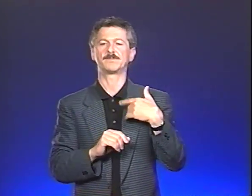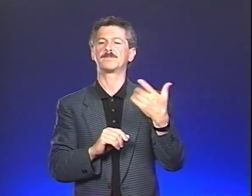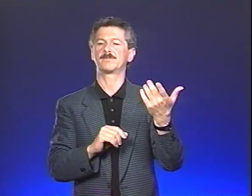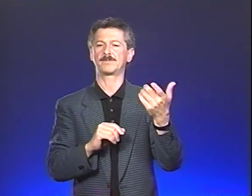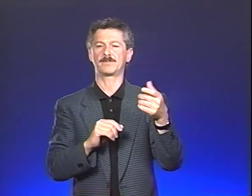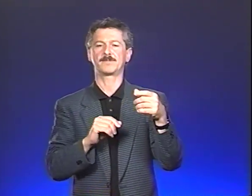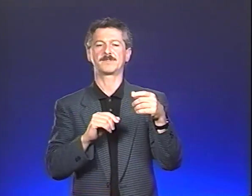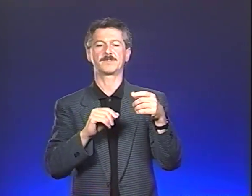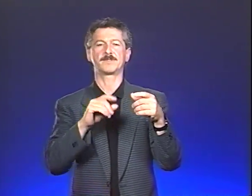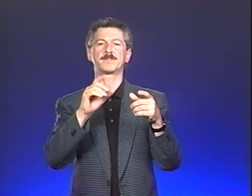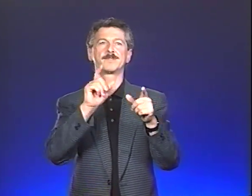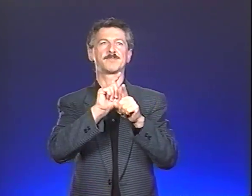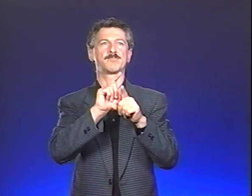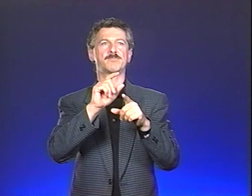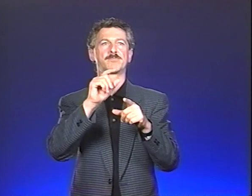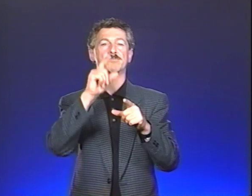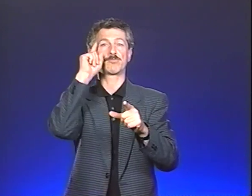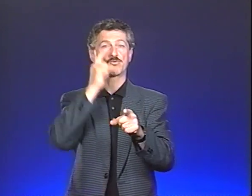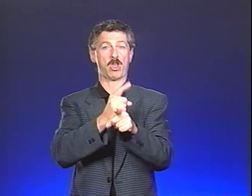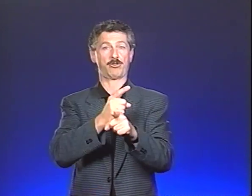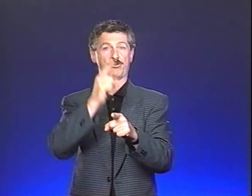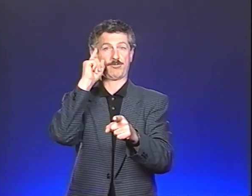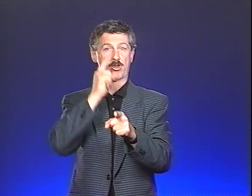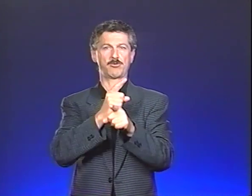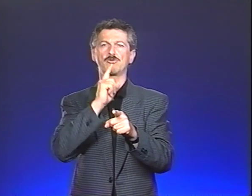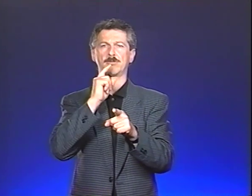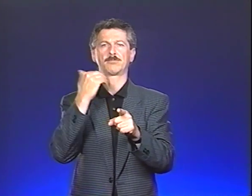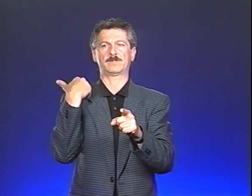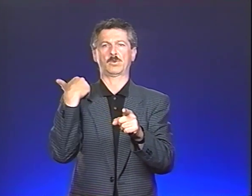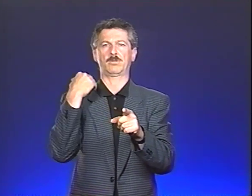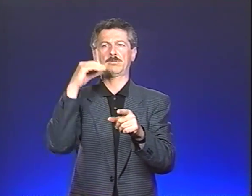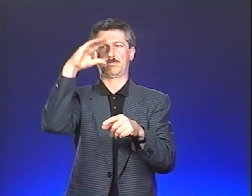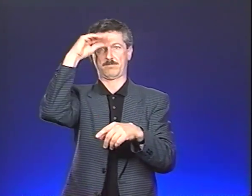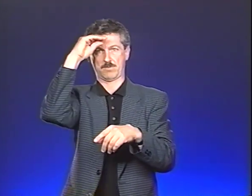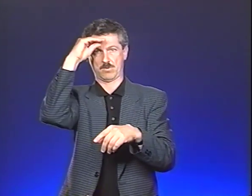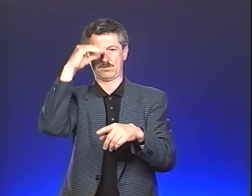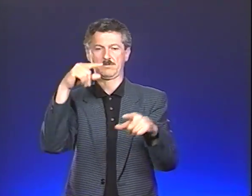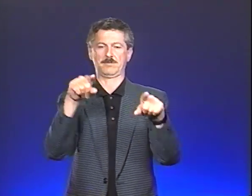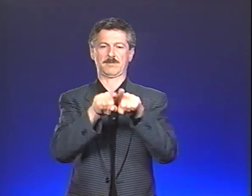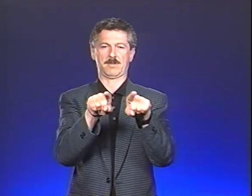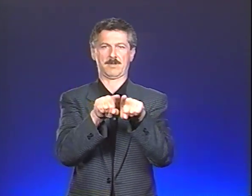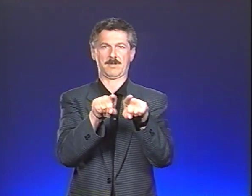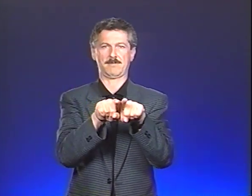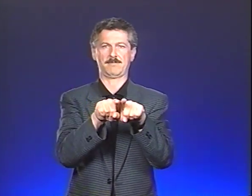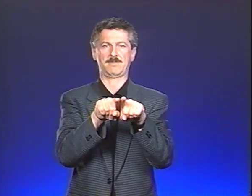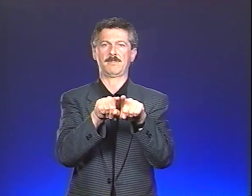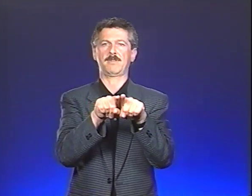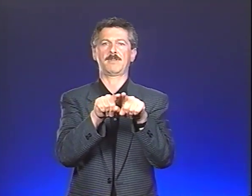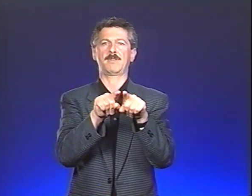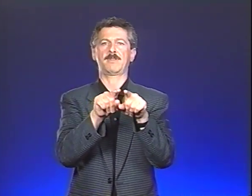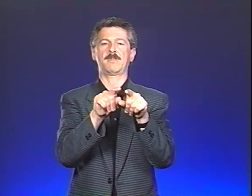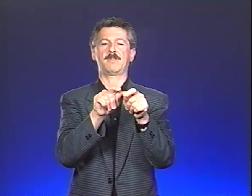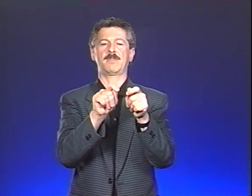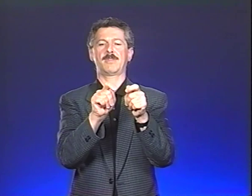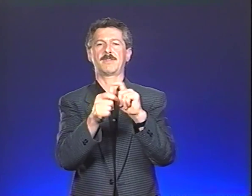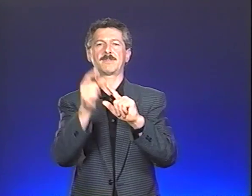And ASL also creates new symbols. For example, the sign brother was originally the two signs boy and the